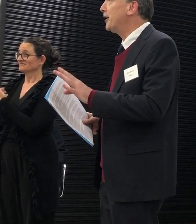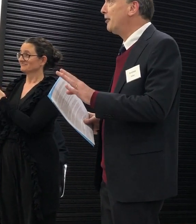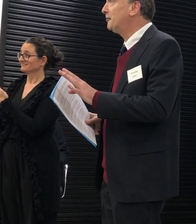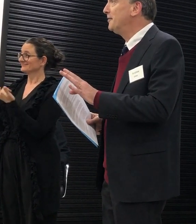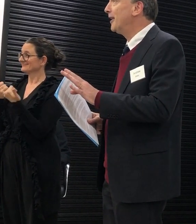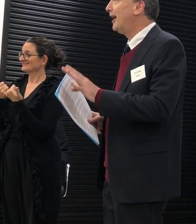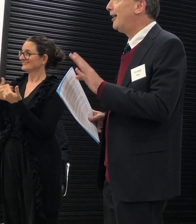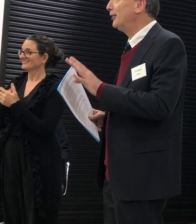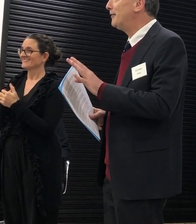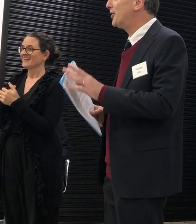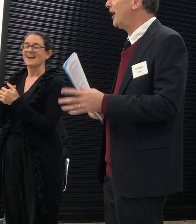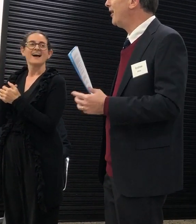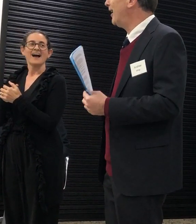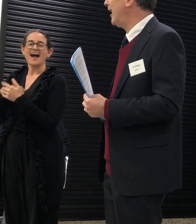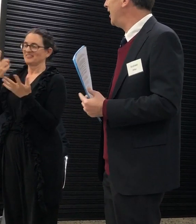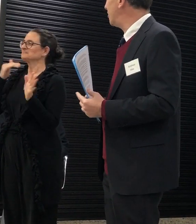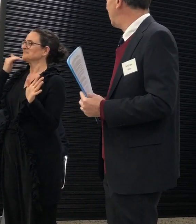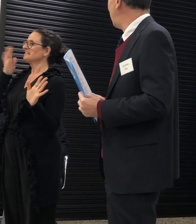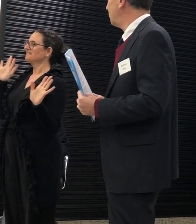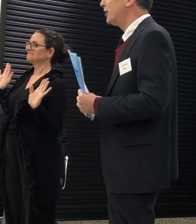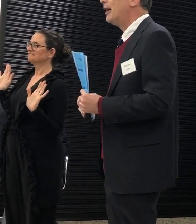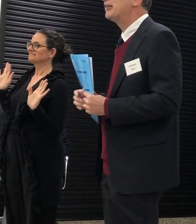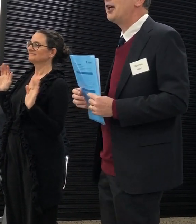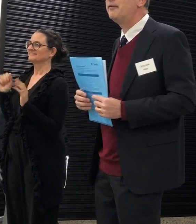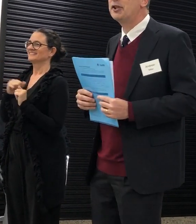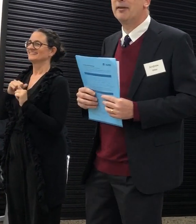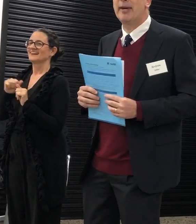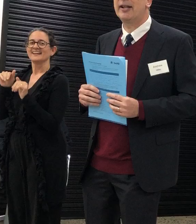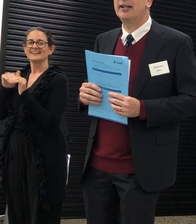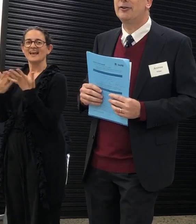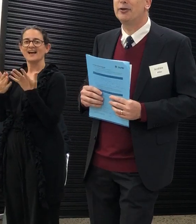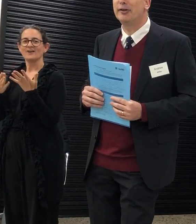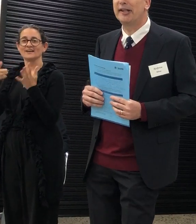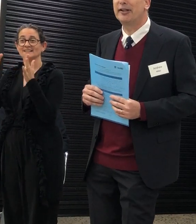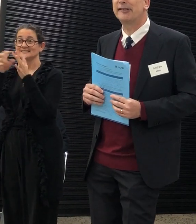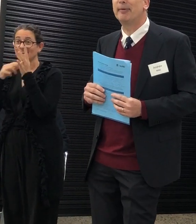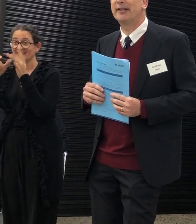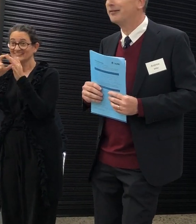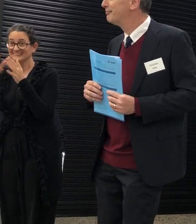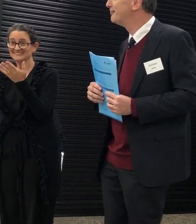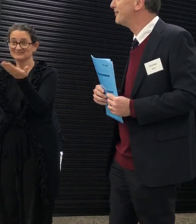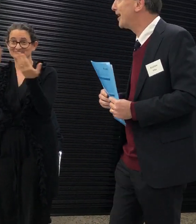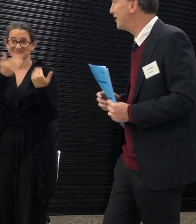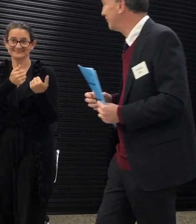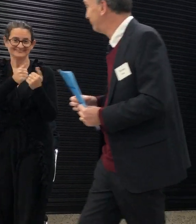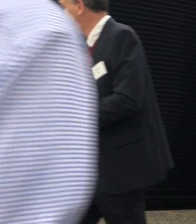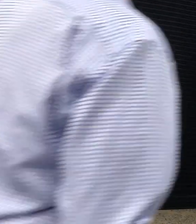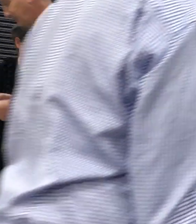that's quite enough. I'll leave it there, and I'm going to ask David to come back and introduce our guest speaker.